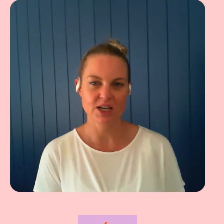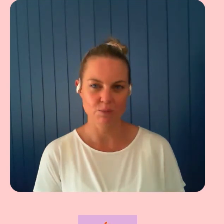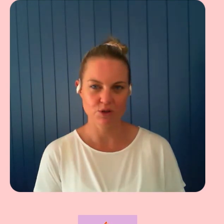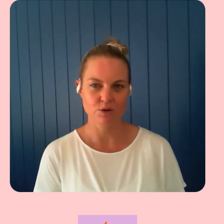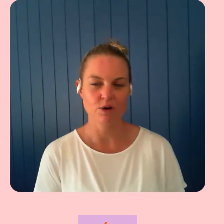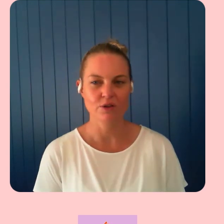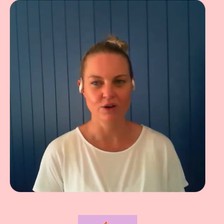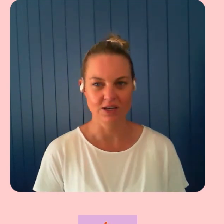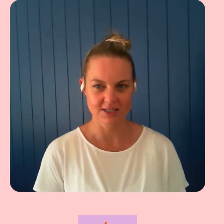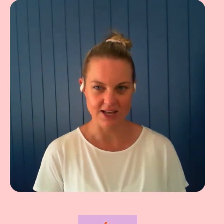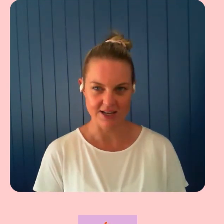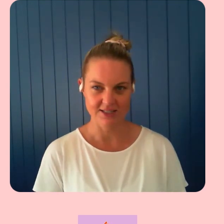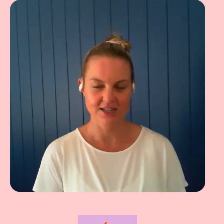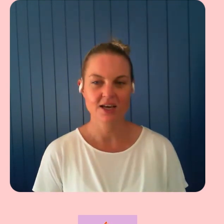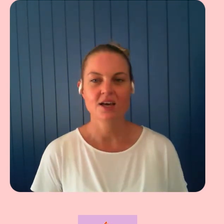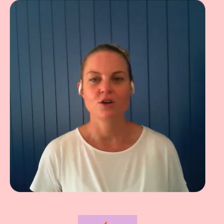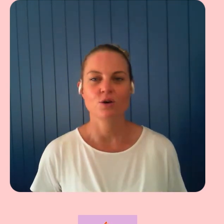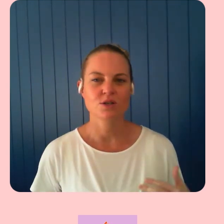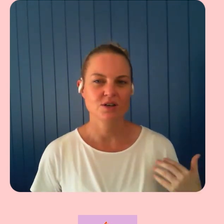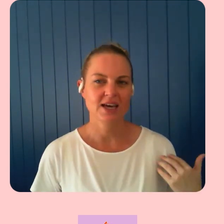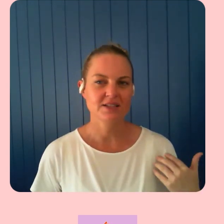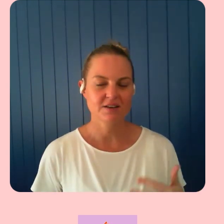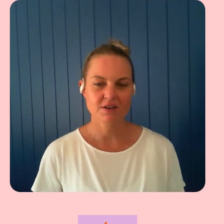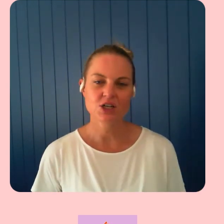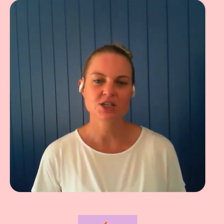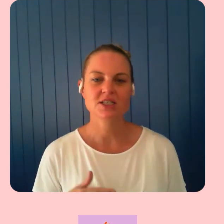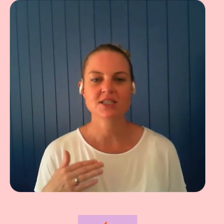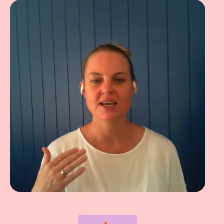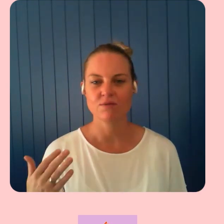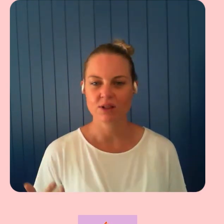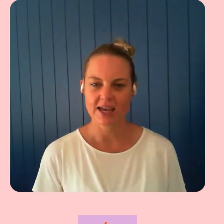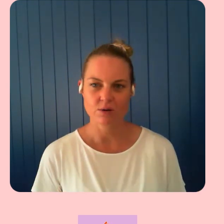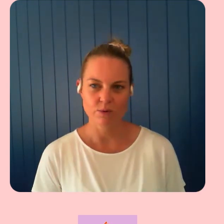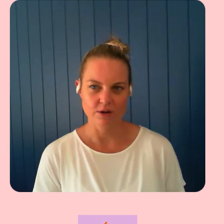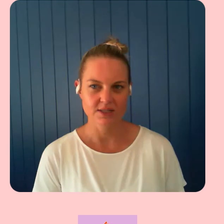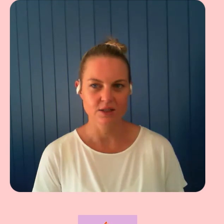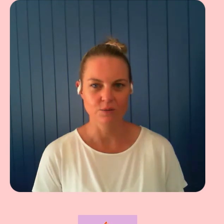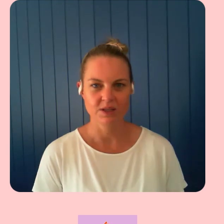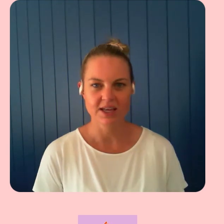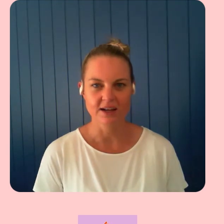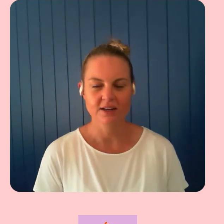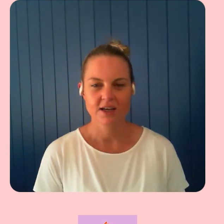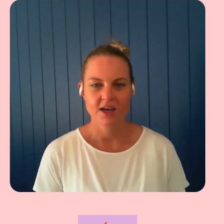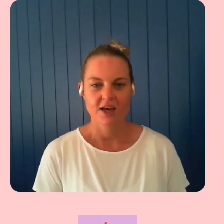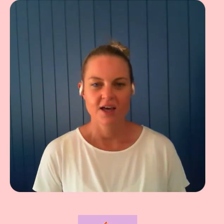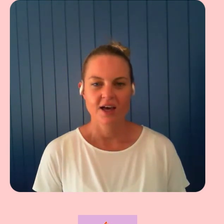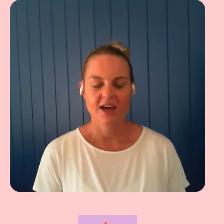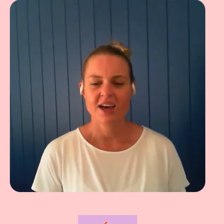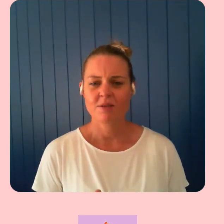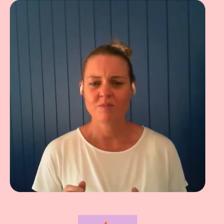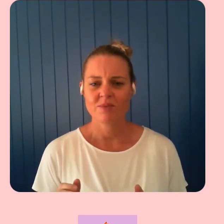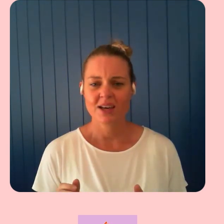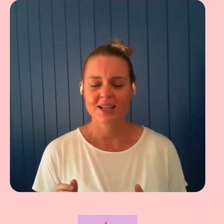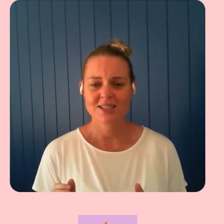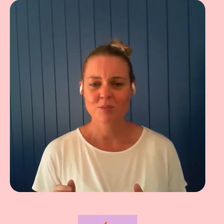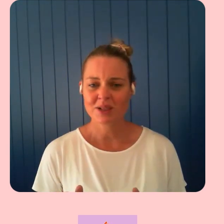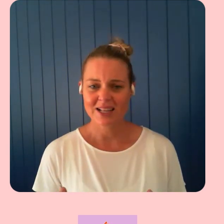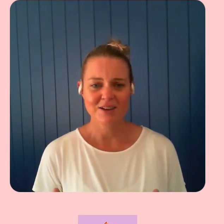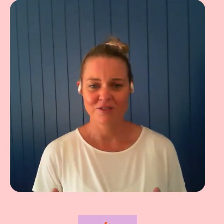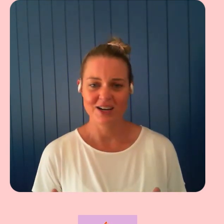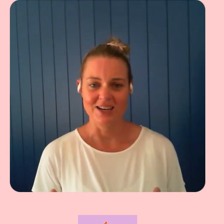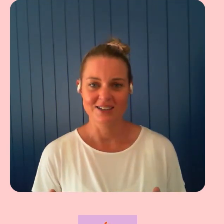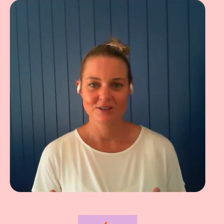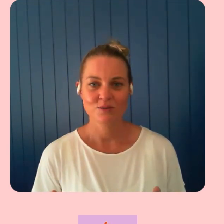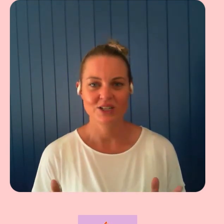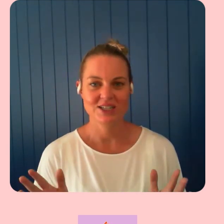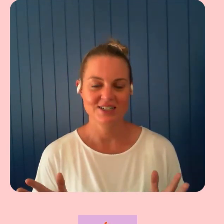earlier slides. You also get definitions and related words along with that. And it's completely free, which